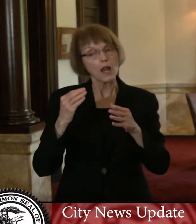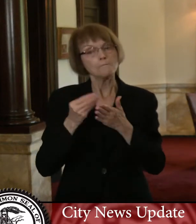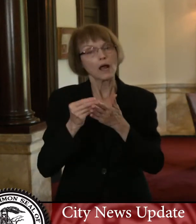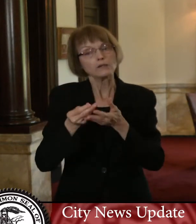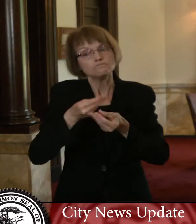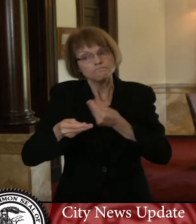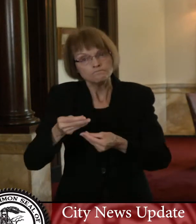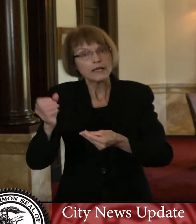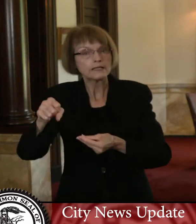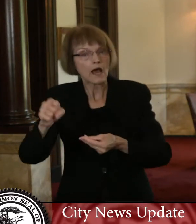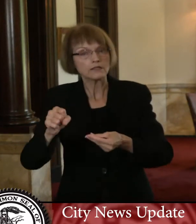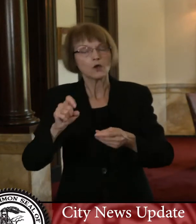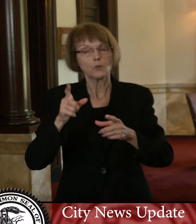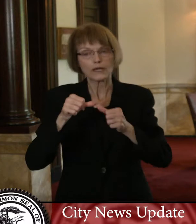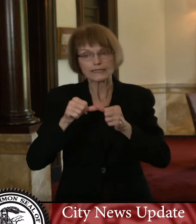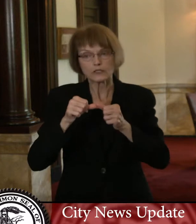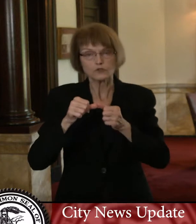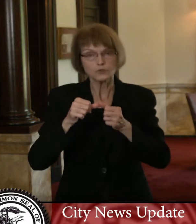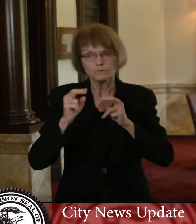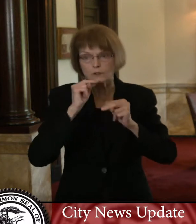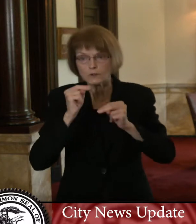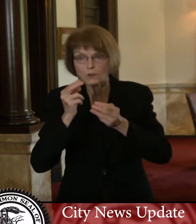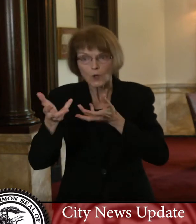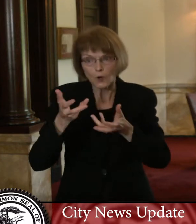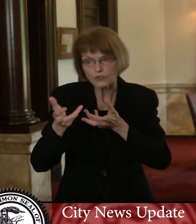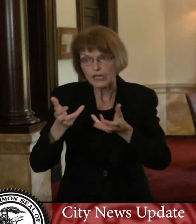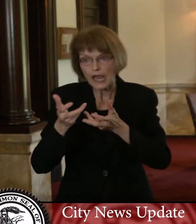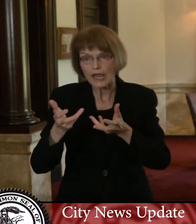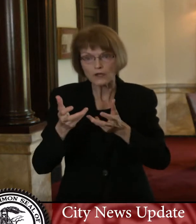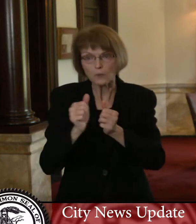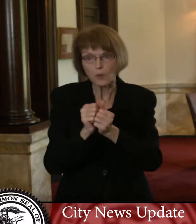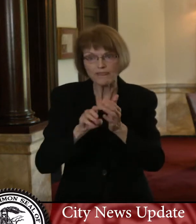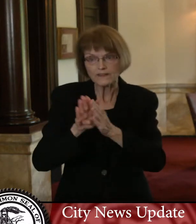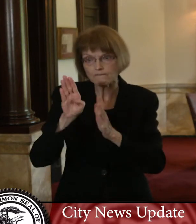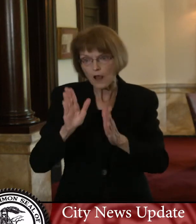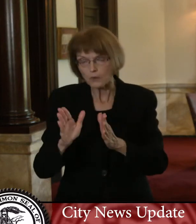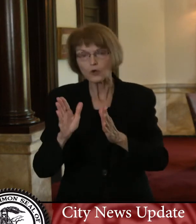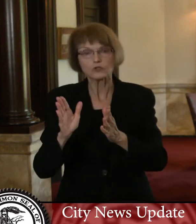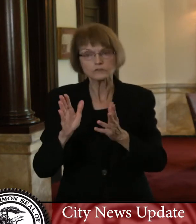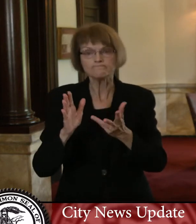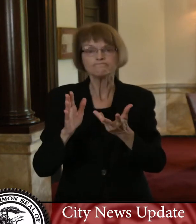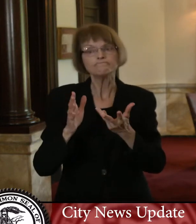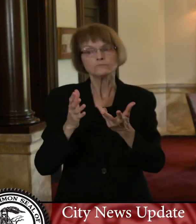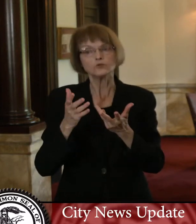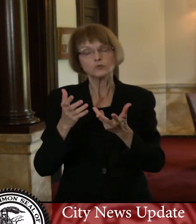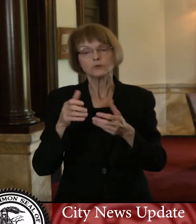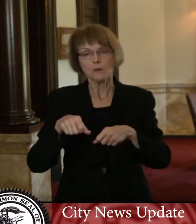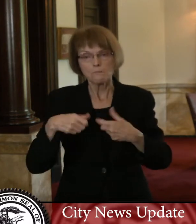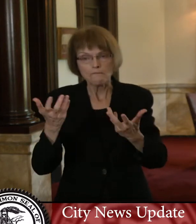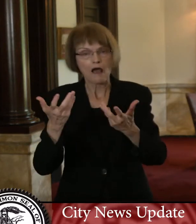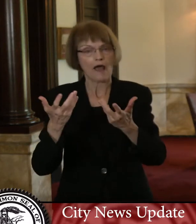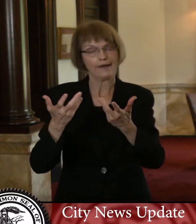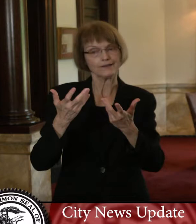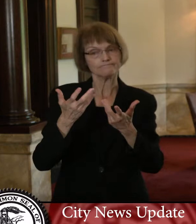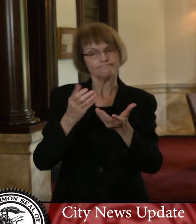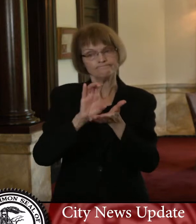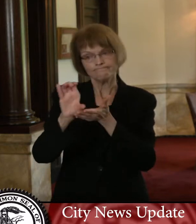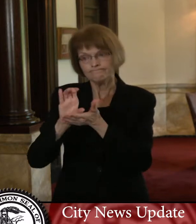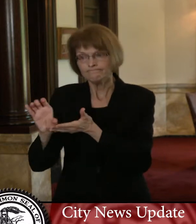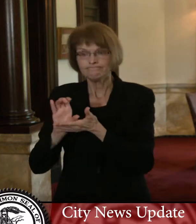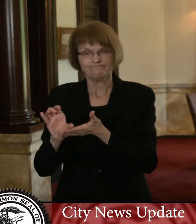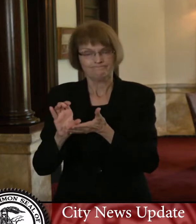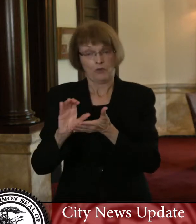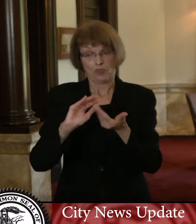we will continue to negotiate development incentives that help direct funds to neighborhoods and communities that have faced disinvestment